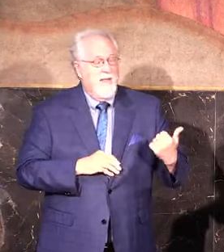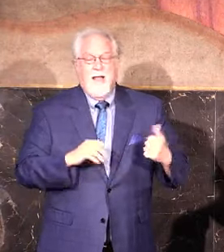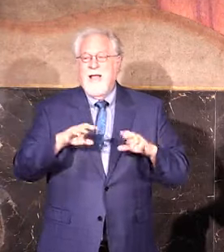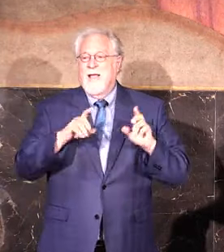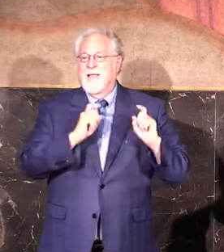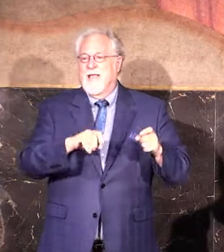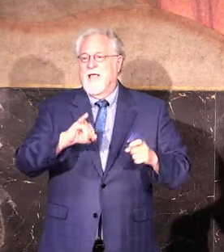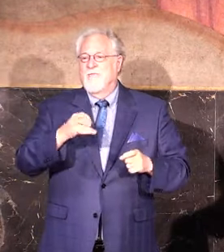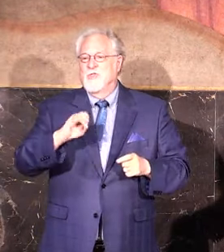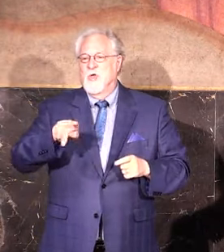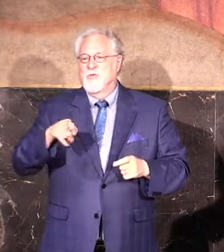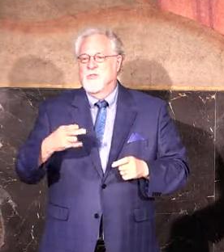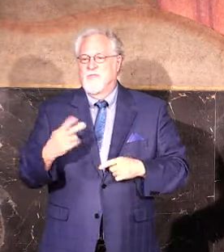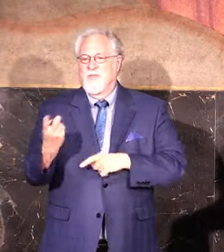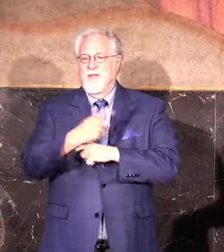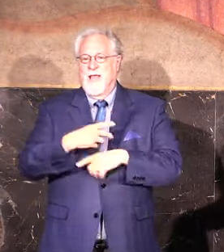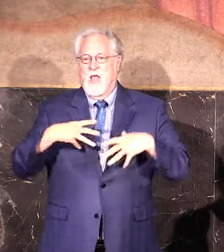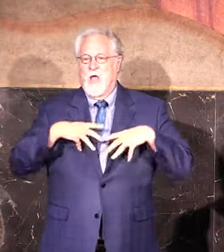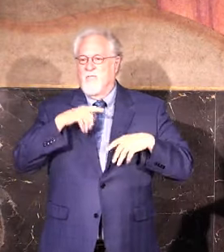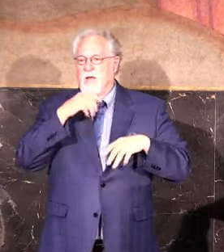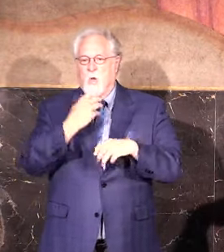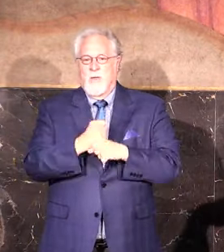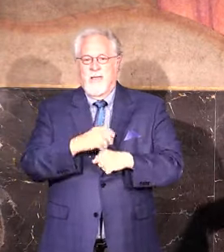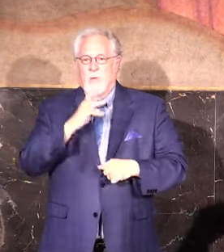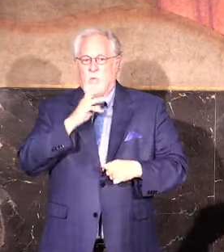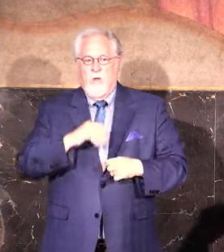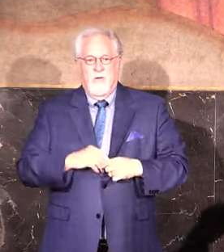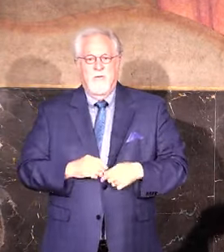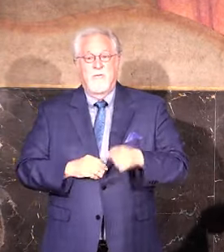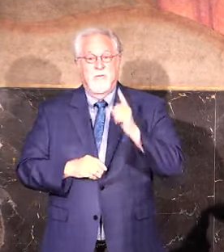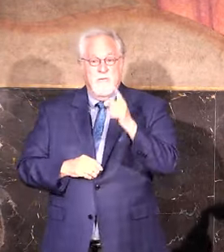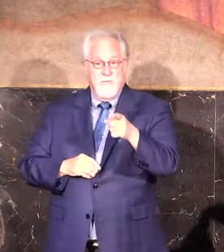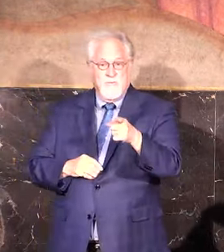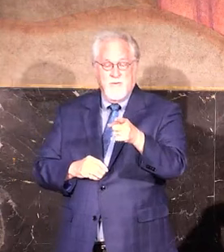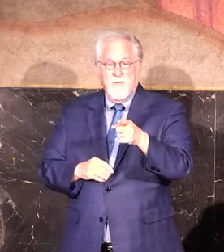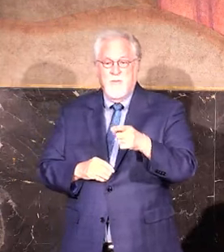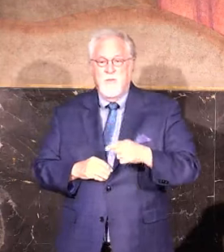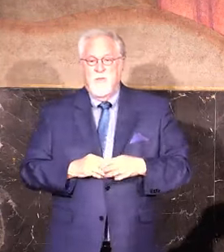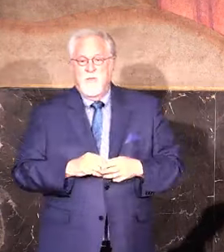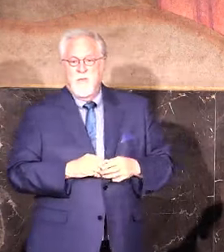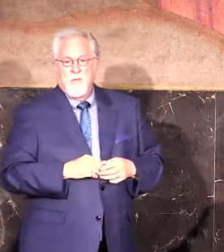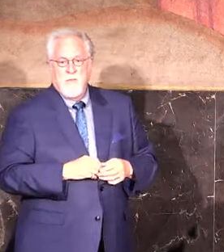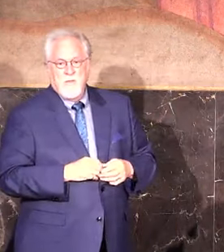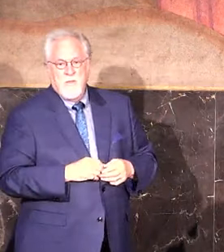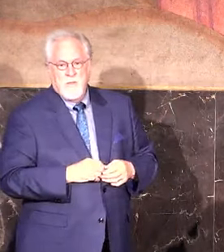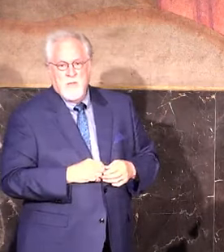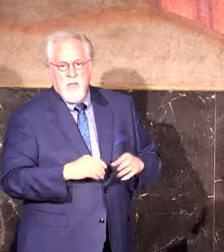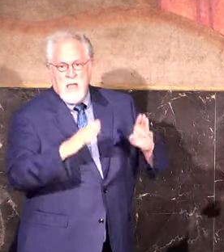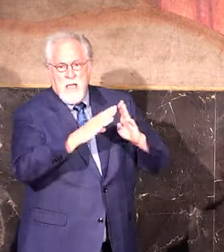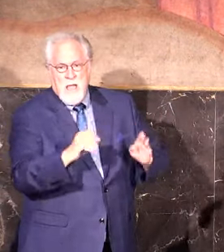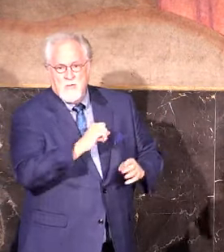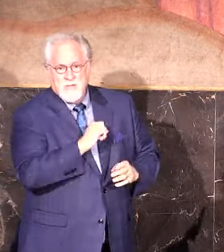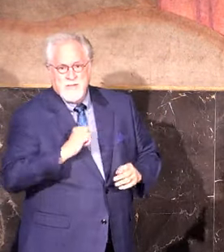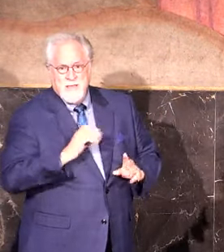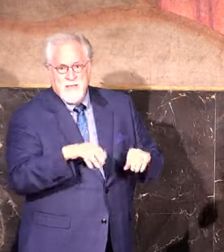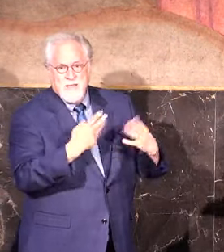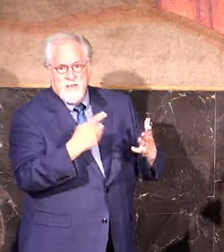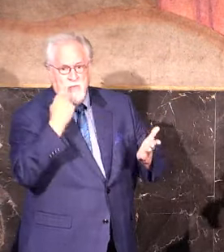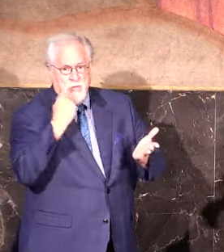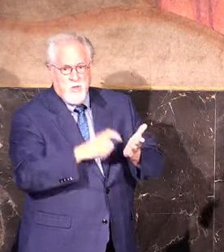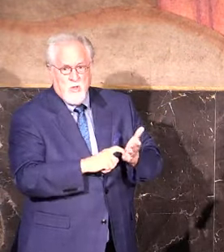and I don't get water up here. Thank you. Yes, sir. Governor, have the House and Senate given you official